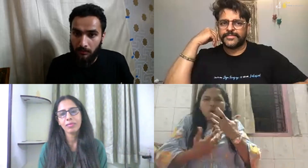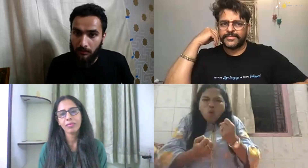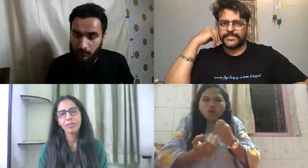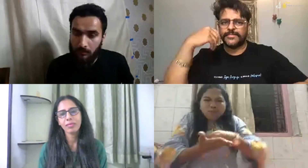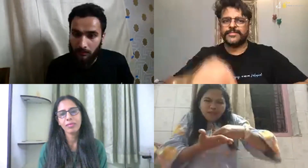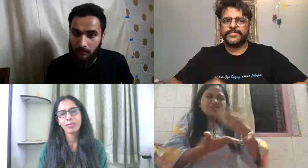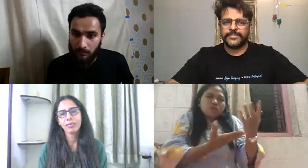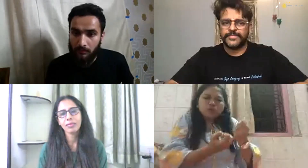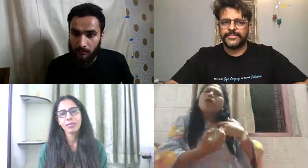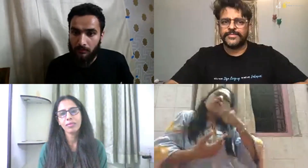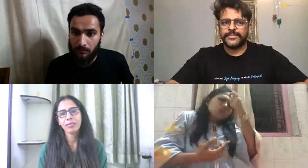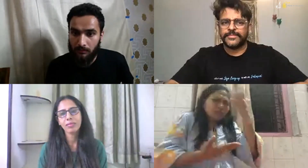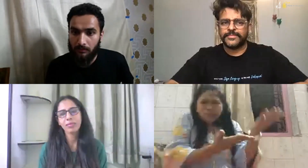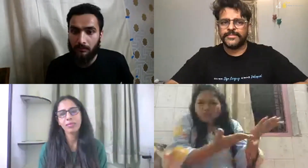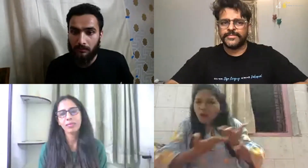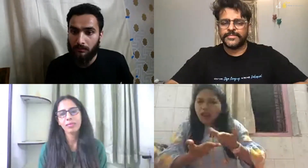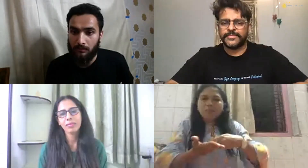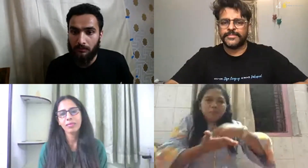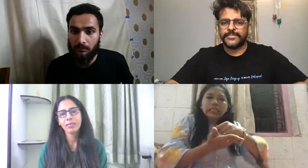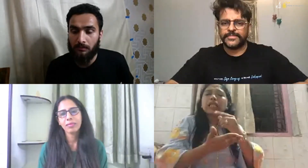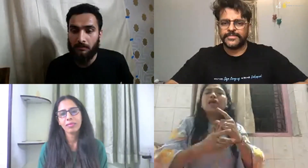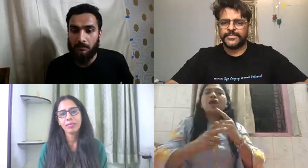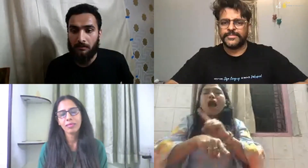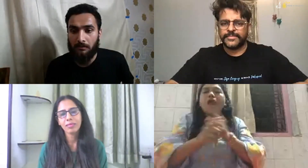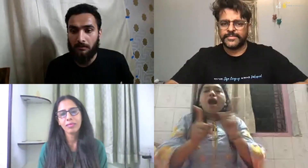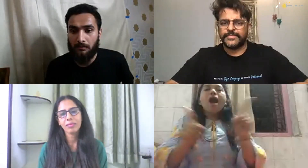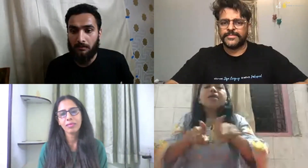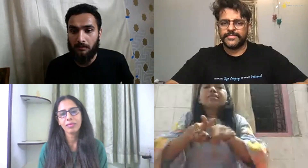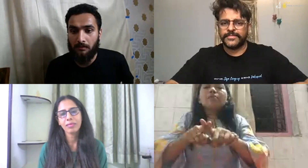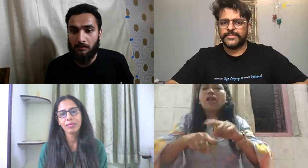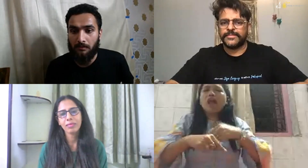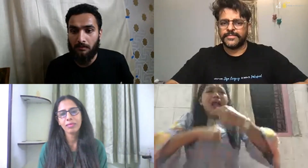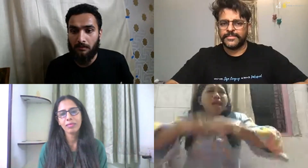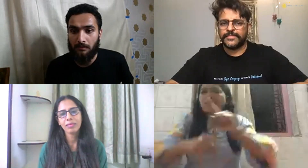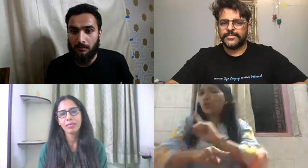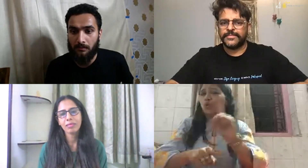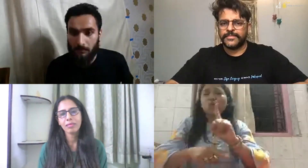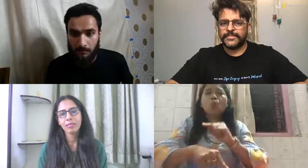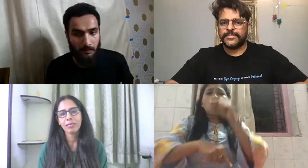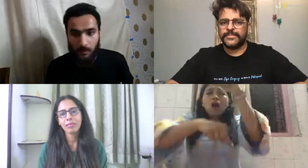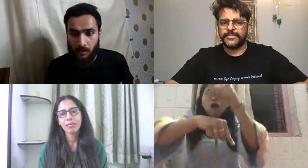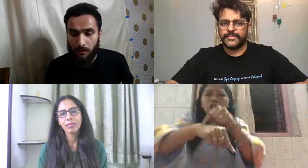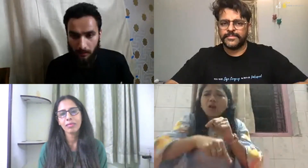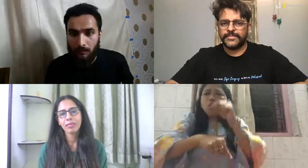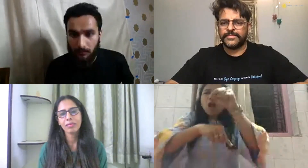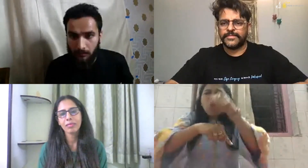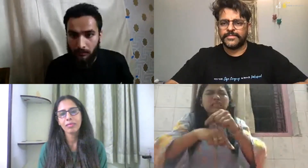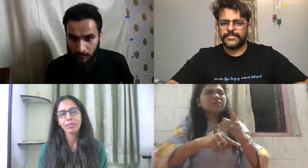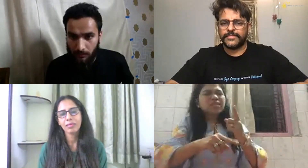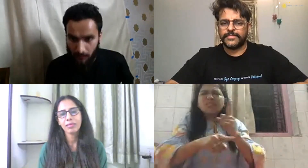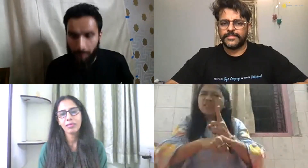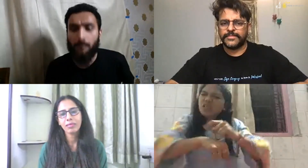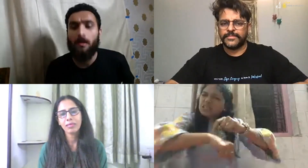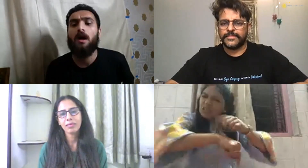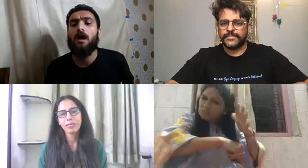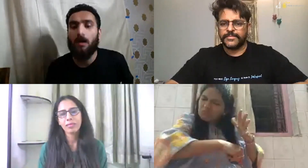classes uh, from a person who lives in my neighborhood. So I didn't take class